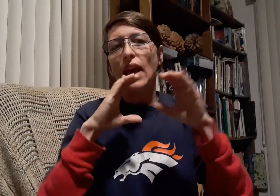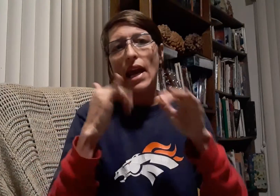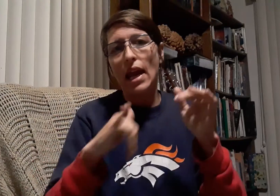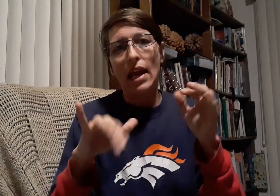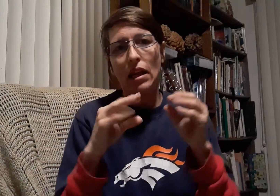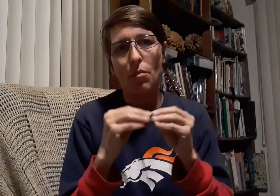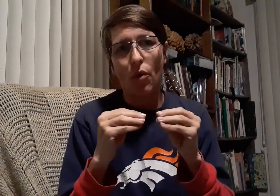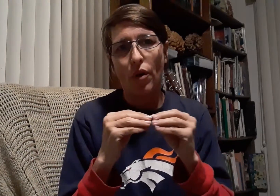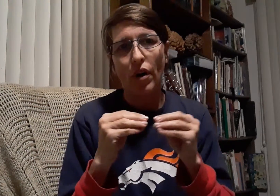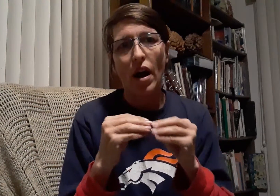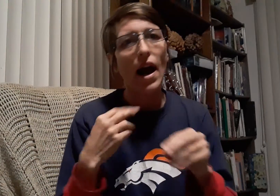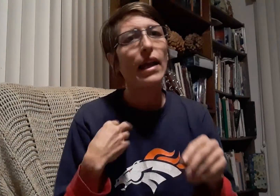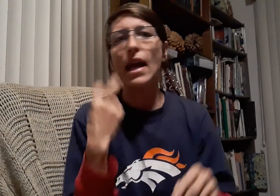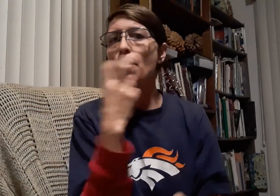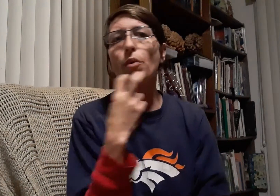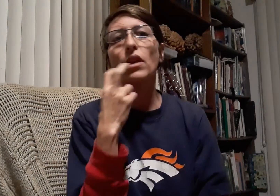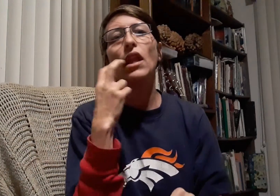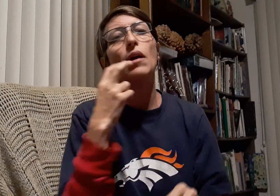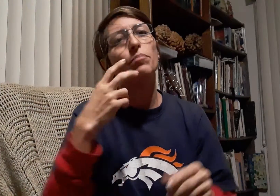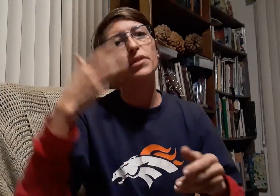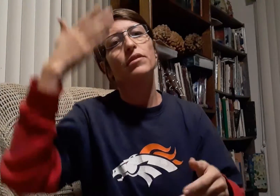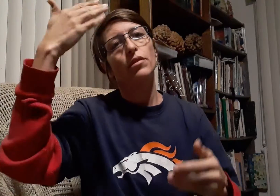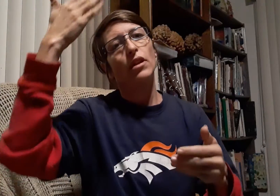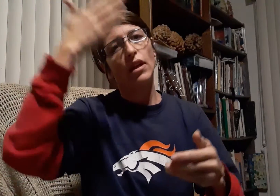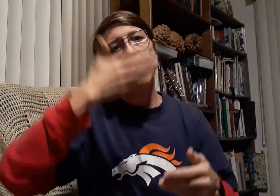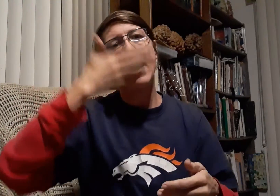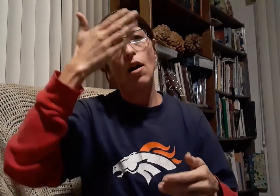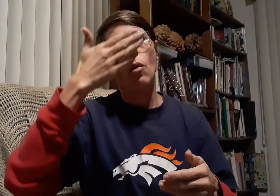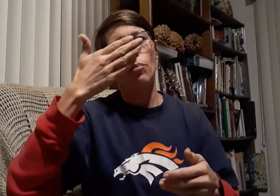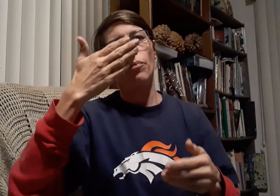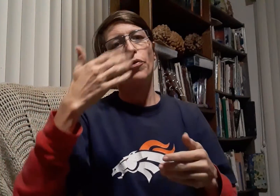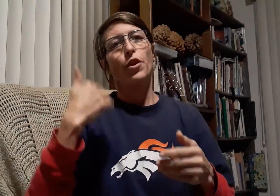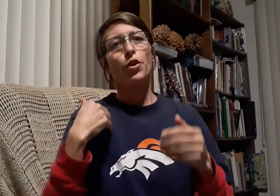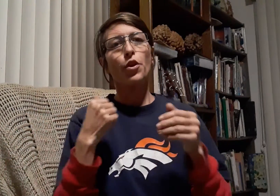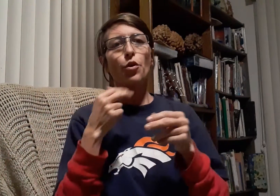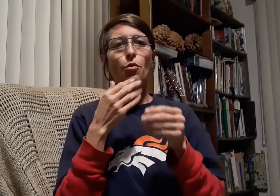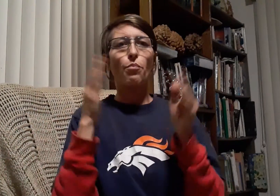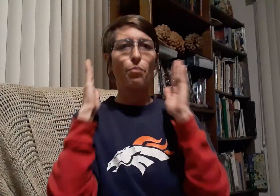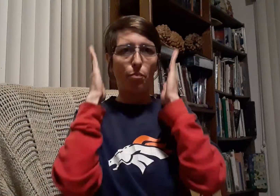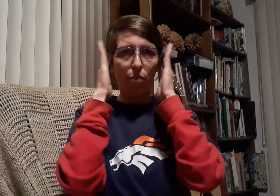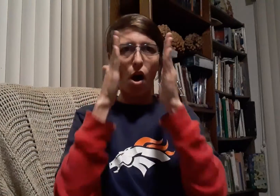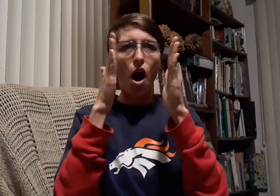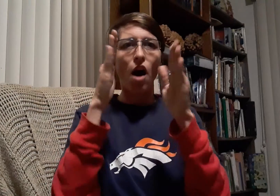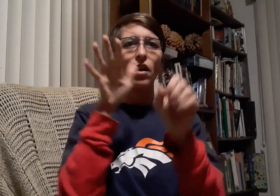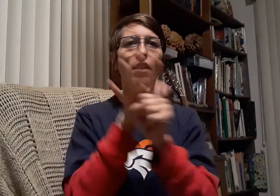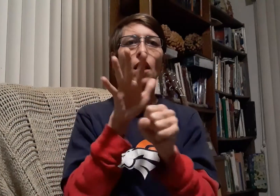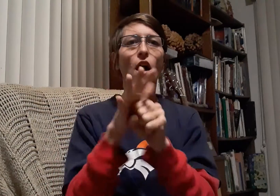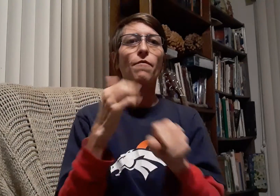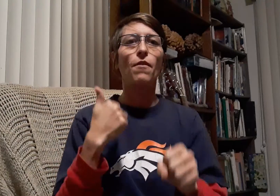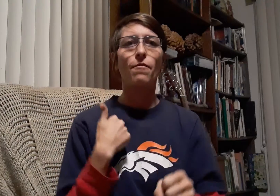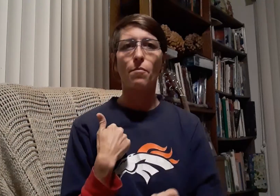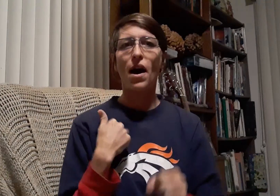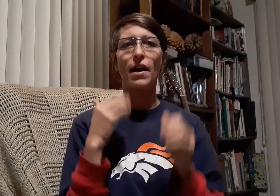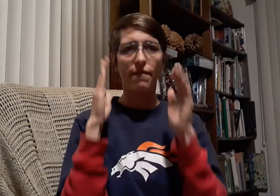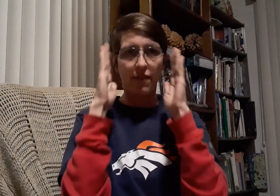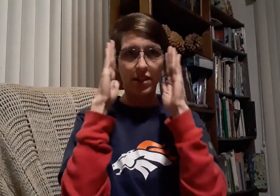communicate anymore. I can't read lips in a helm. You block enough of my